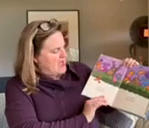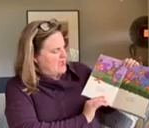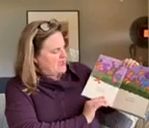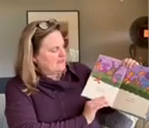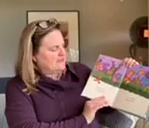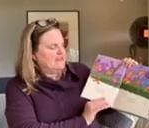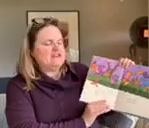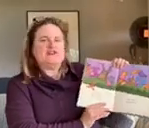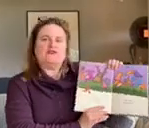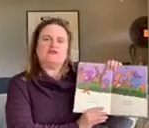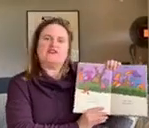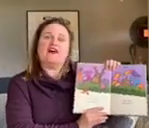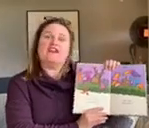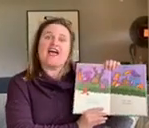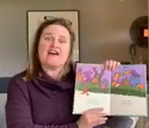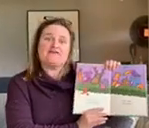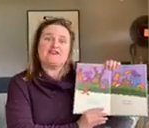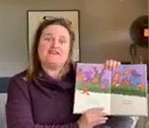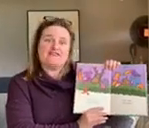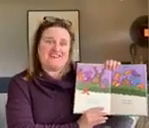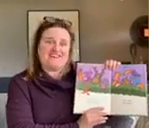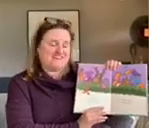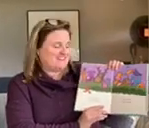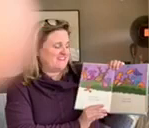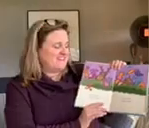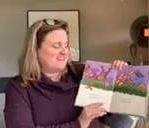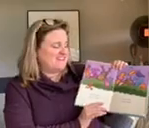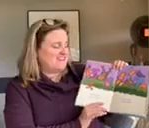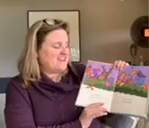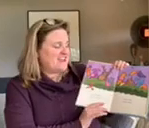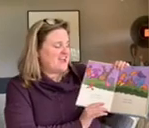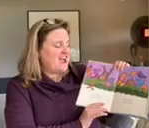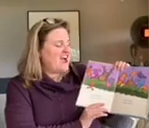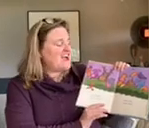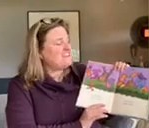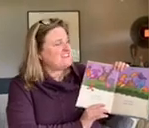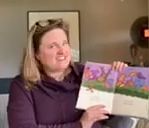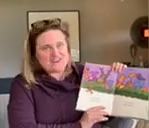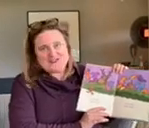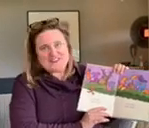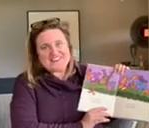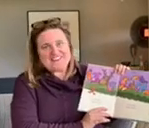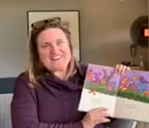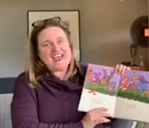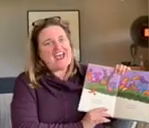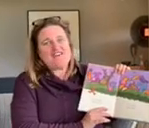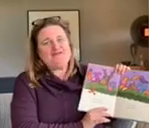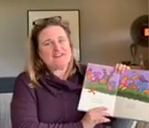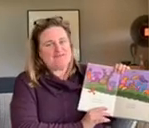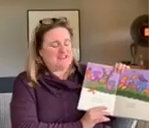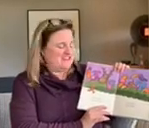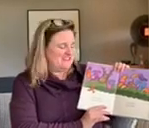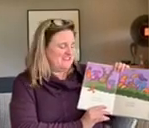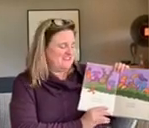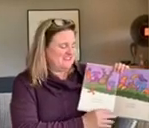I see a nose on every face. I see noses every place.